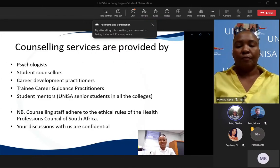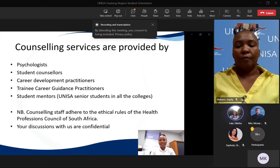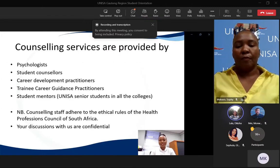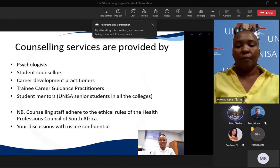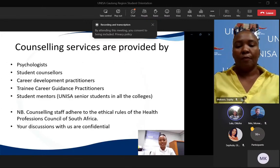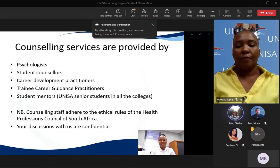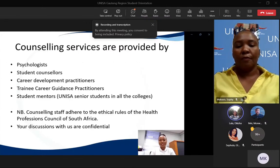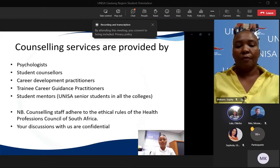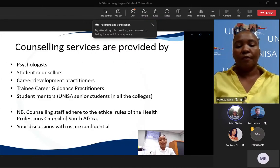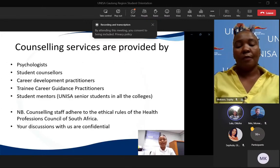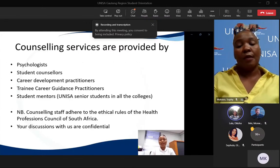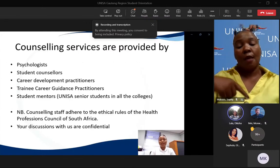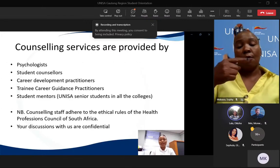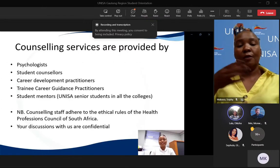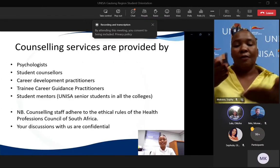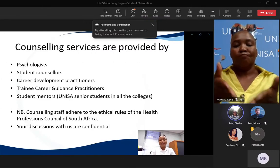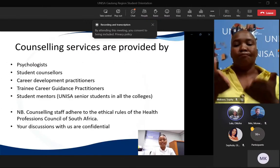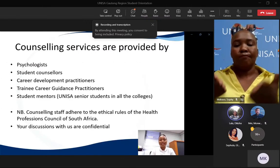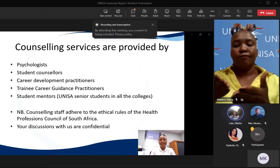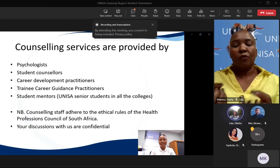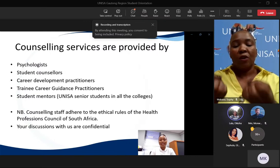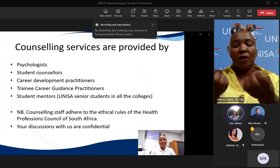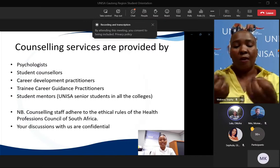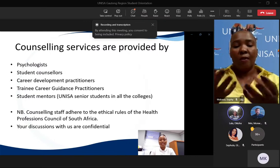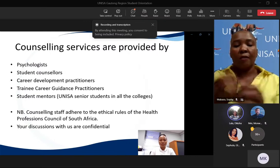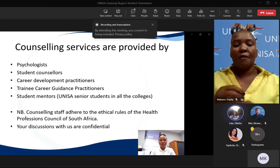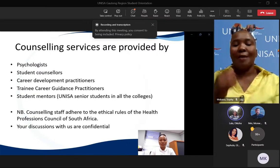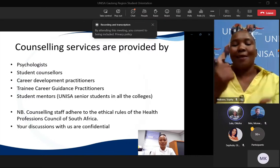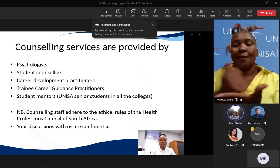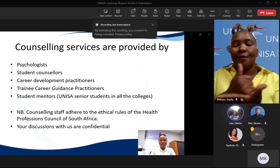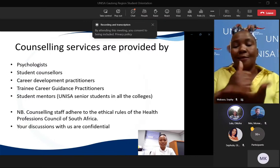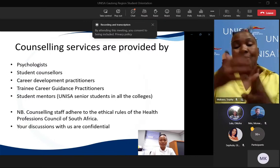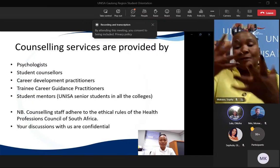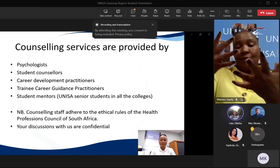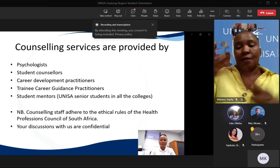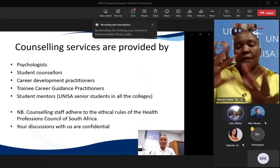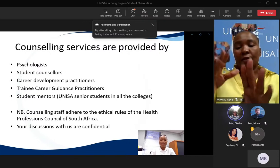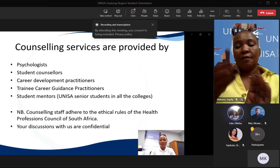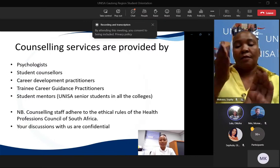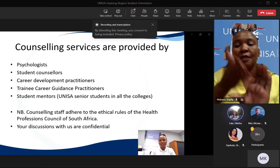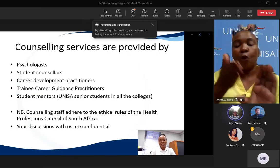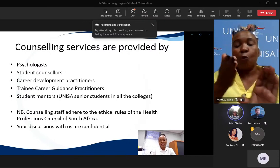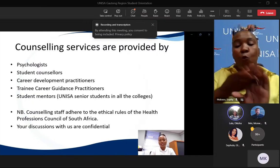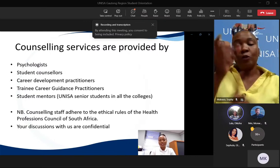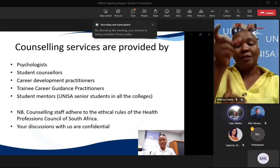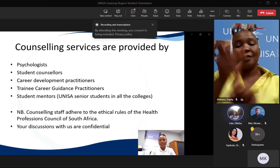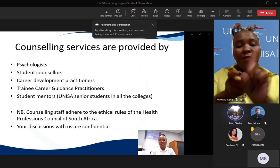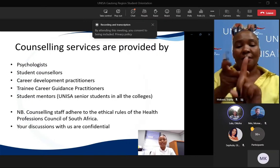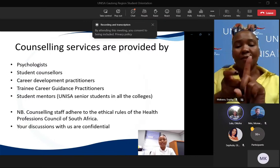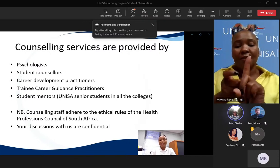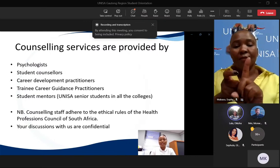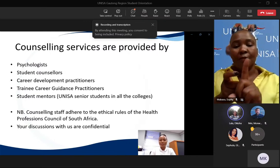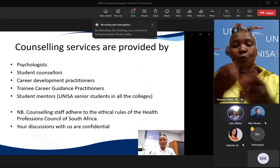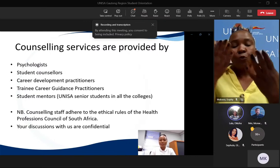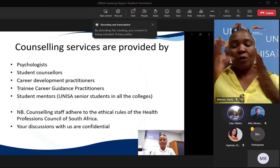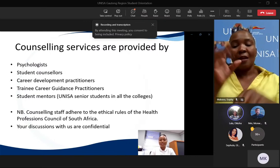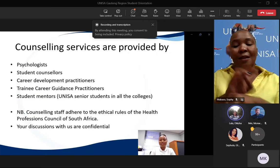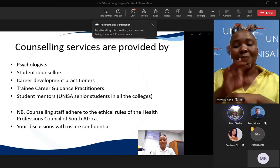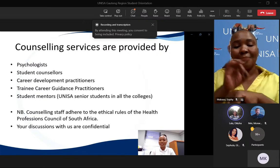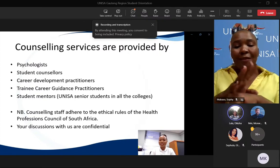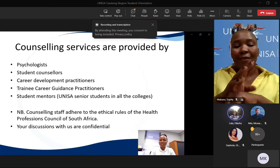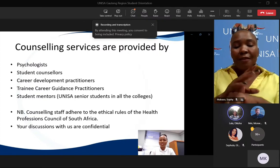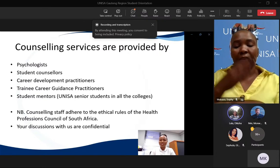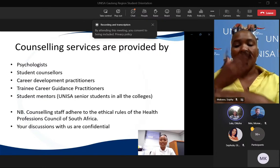our services are offered by registered psychologists student counselors Career